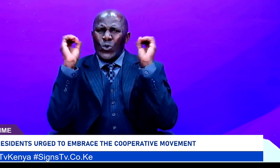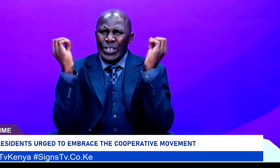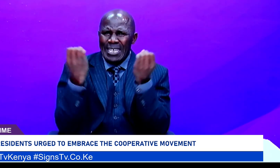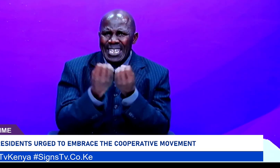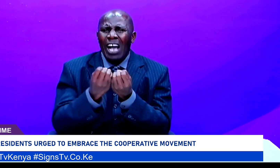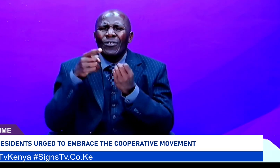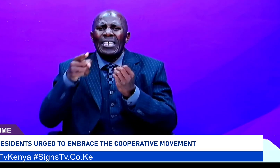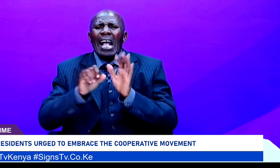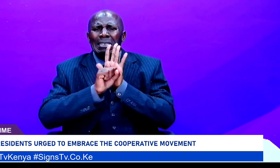and encouraging other